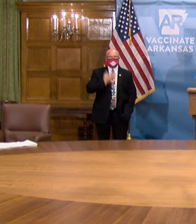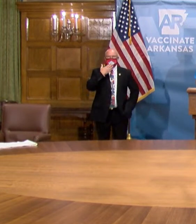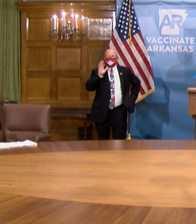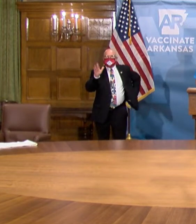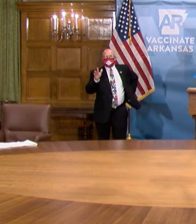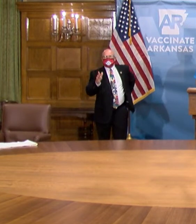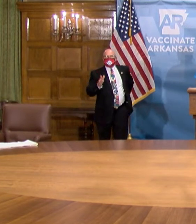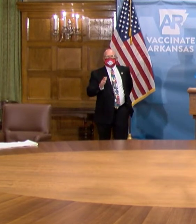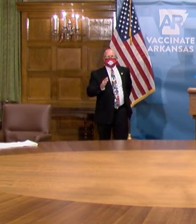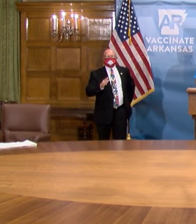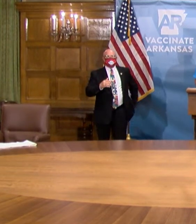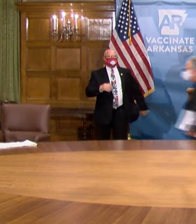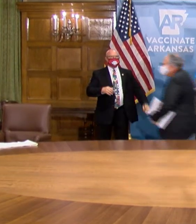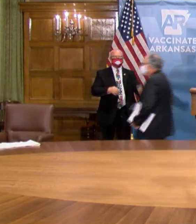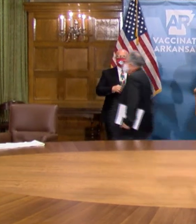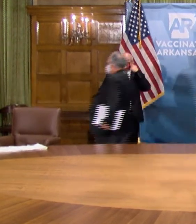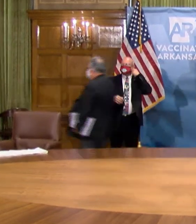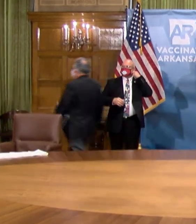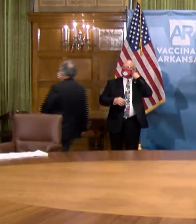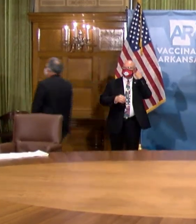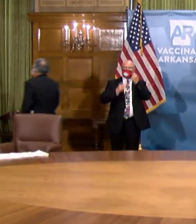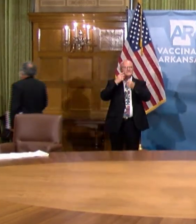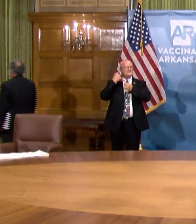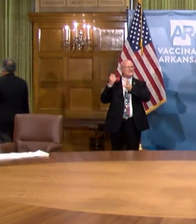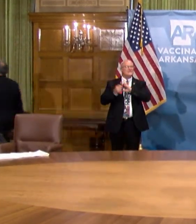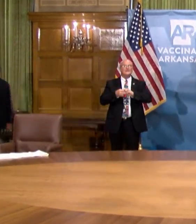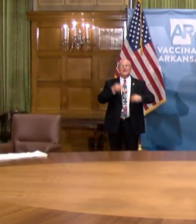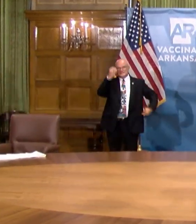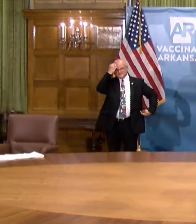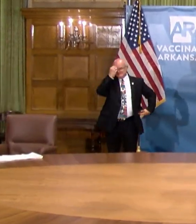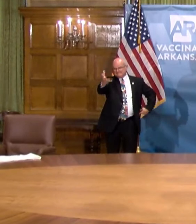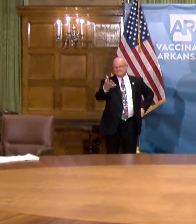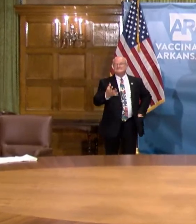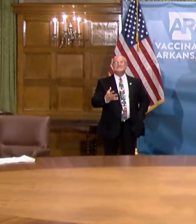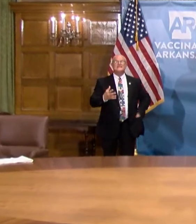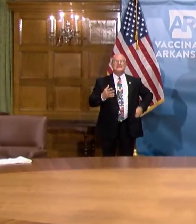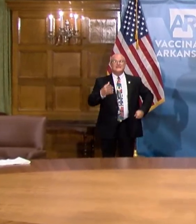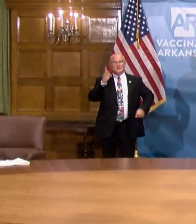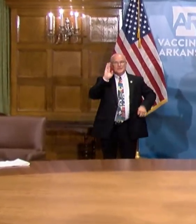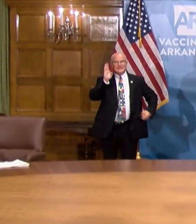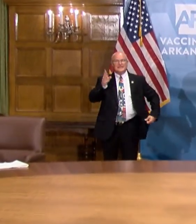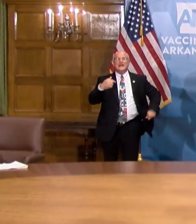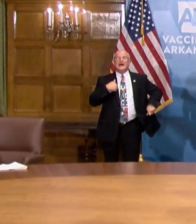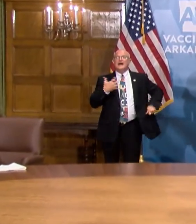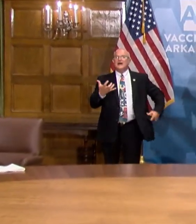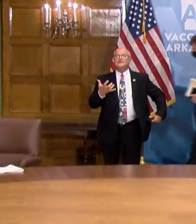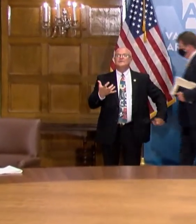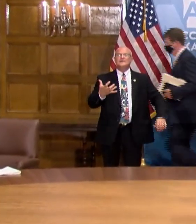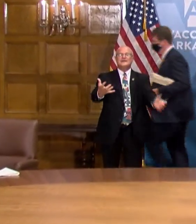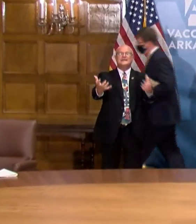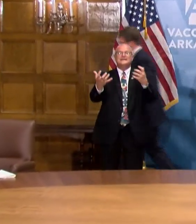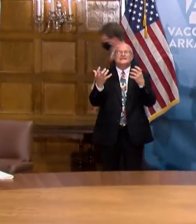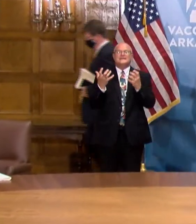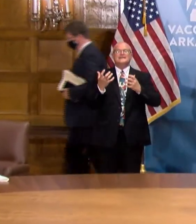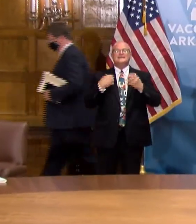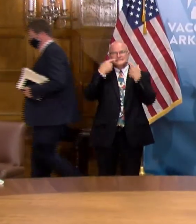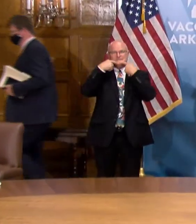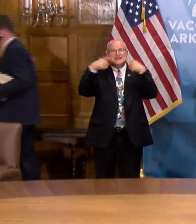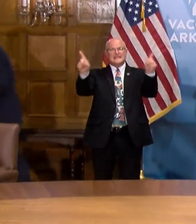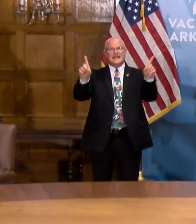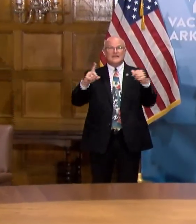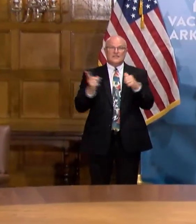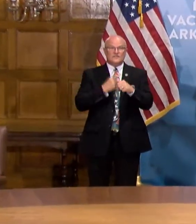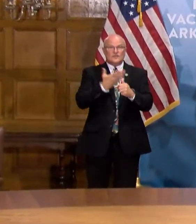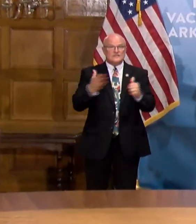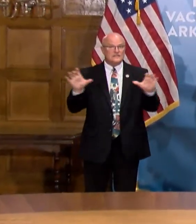Good afternoon to everyone. First, for everyone that's paying attention, I wanted to announce that